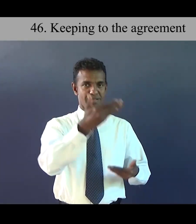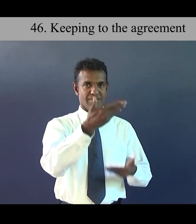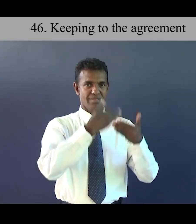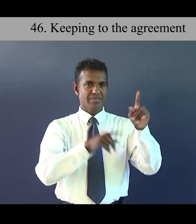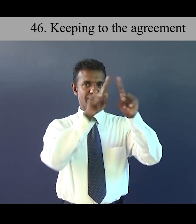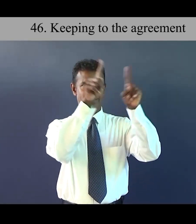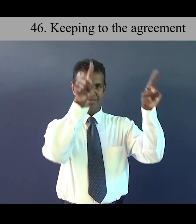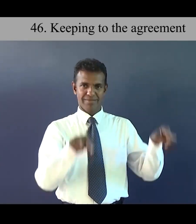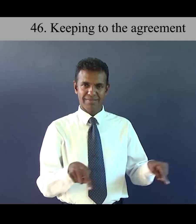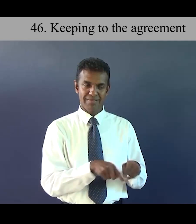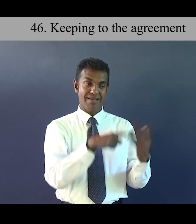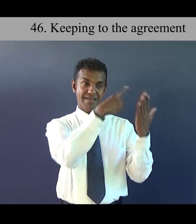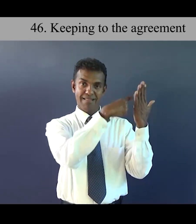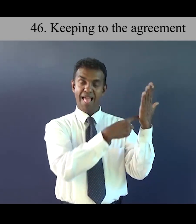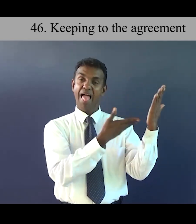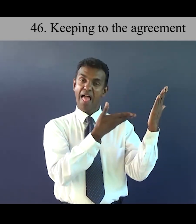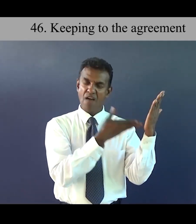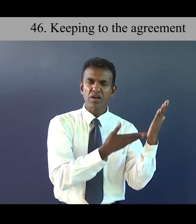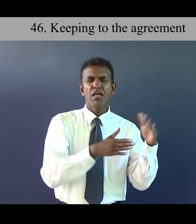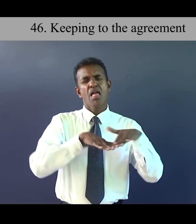parts of this agreement.